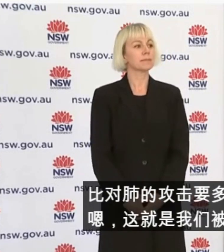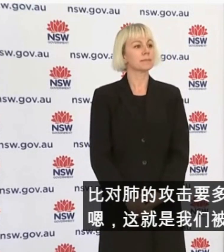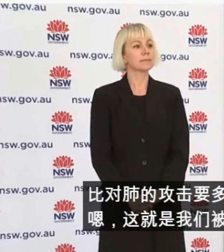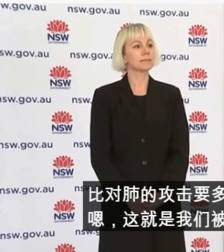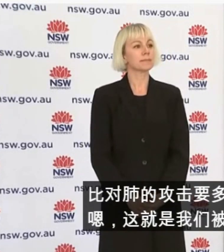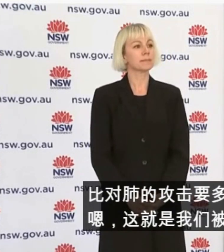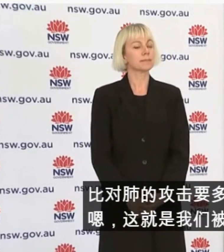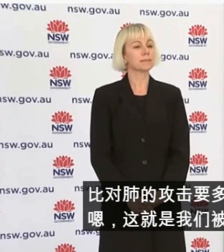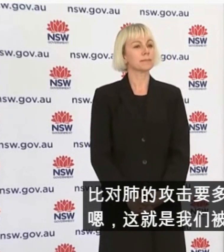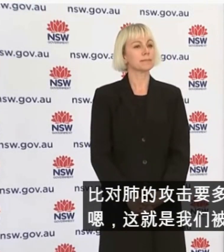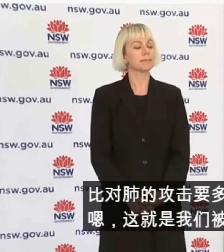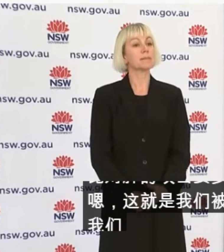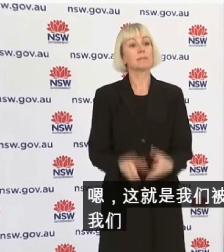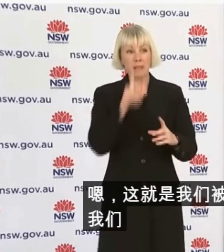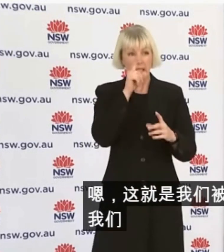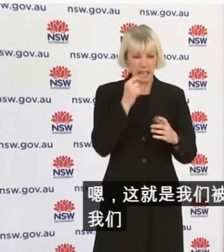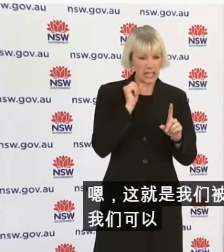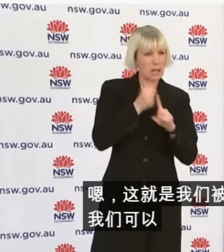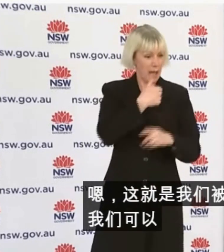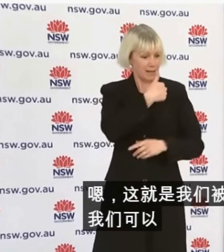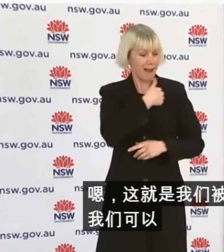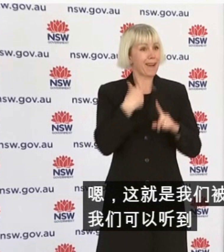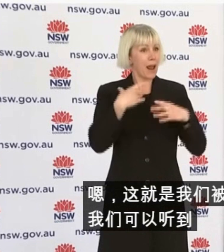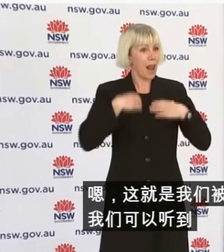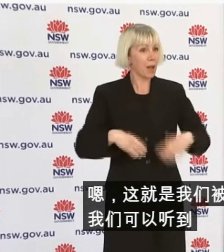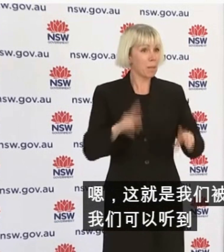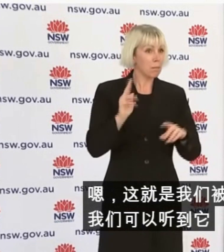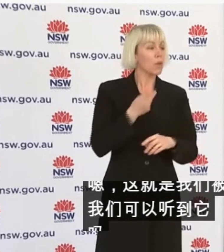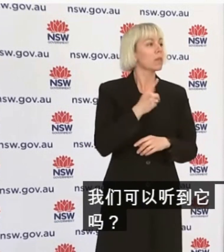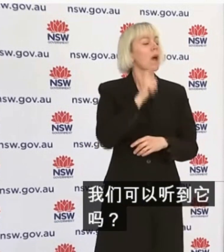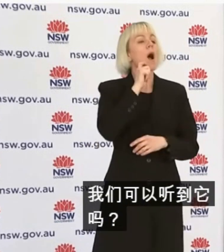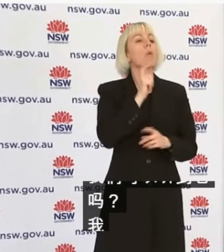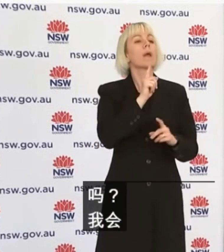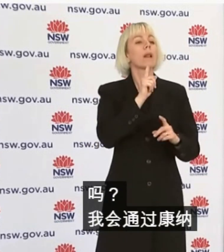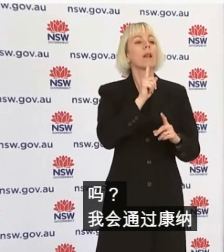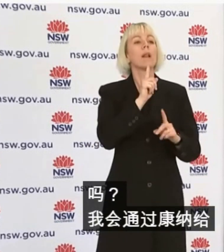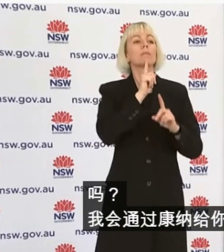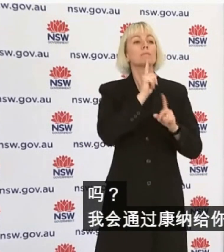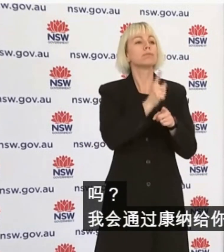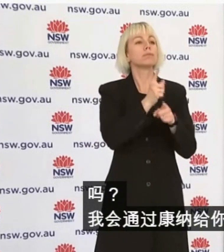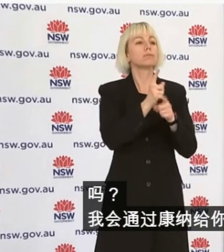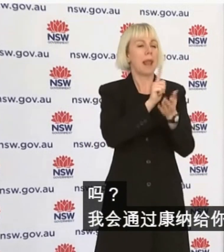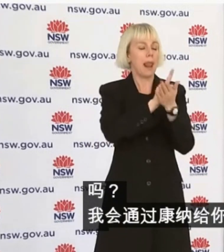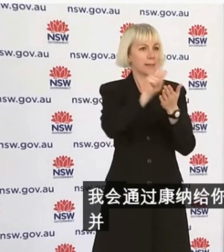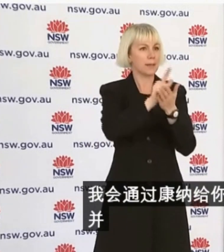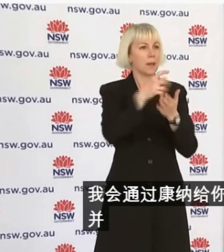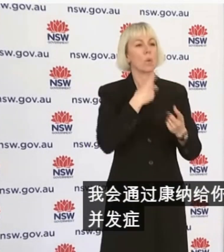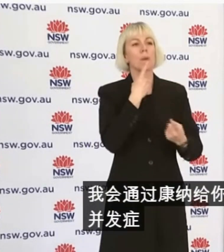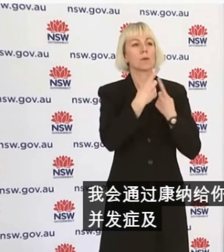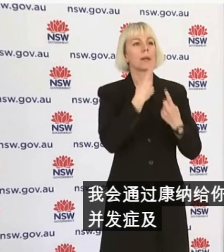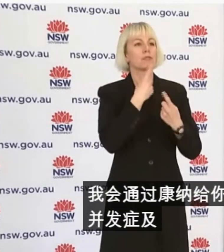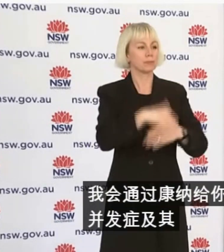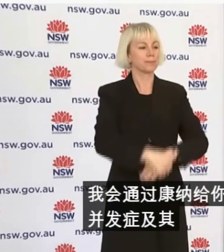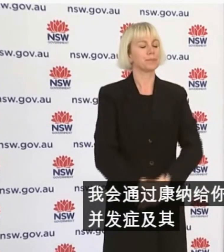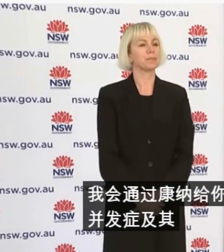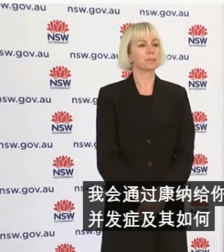been told. It can attack. Can we just very briefly address that issue? I mean, How about I give you some, through Connor, we'll give you some information on